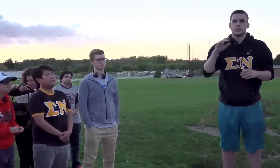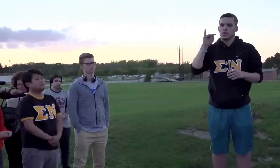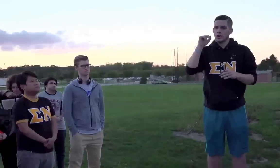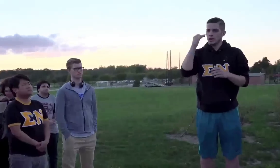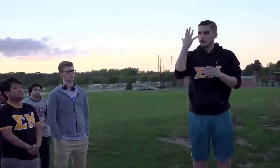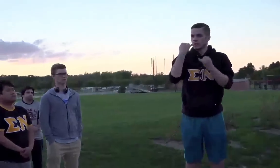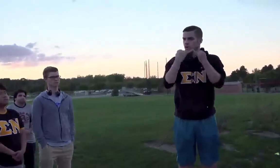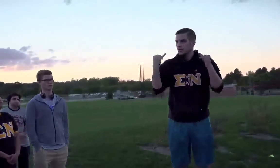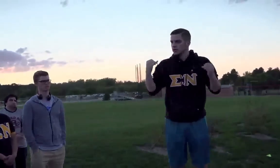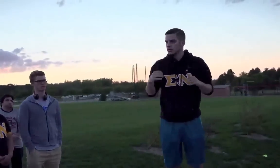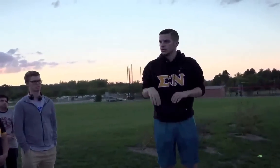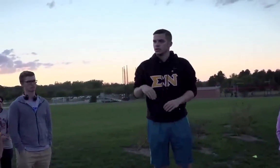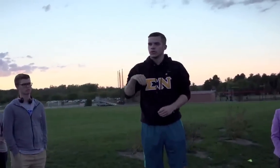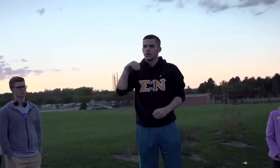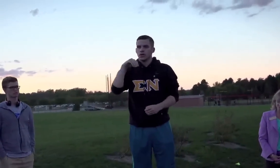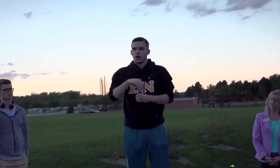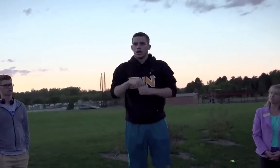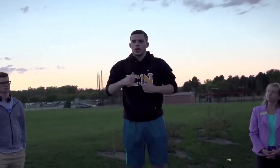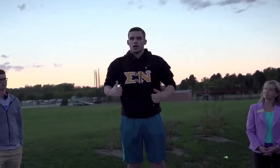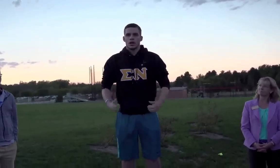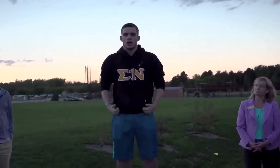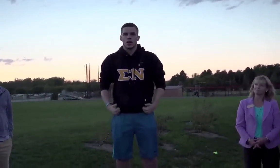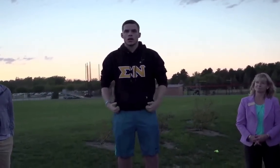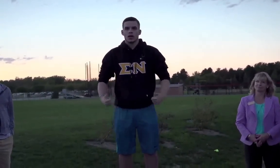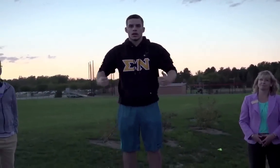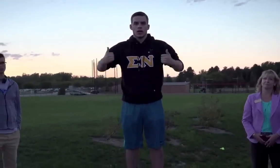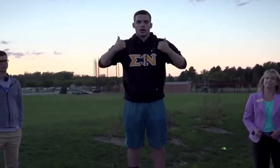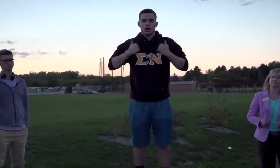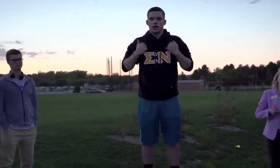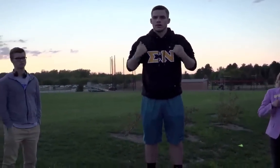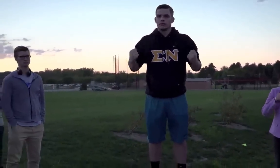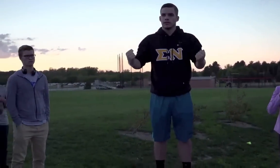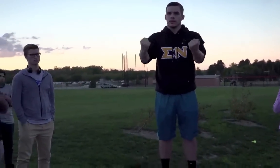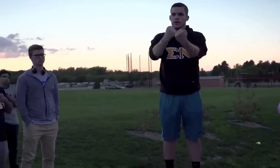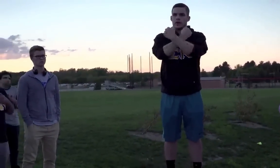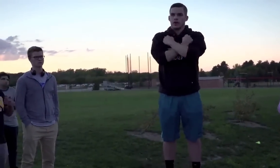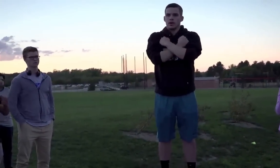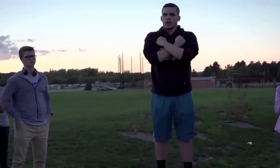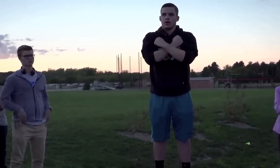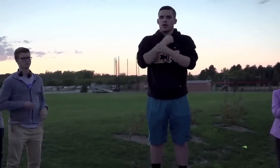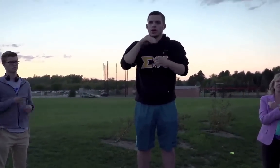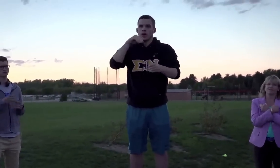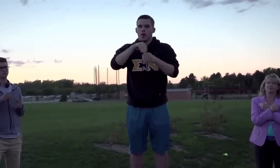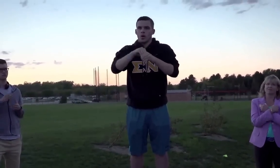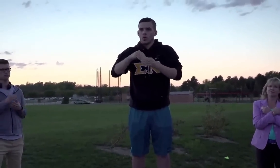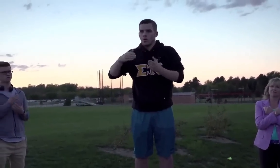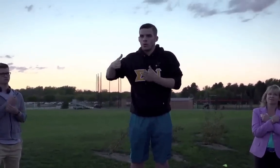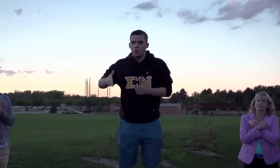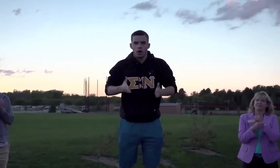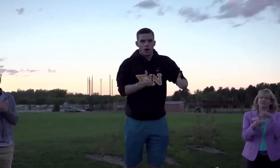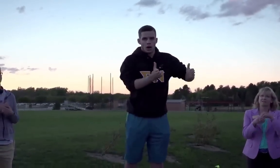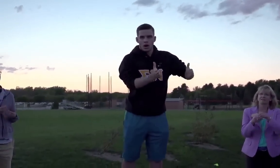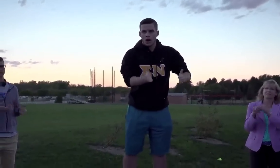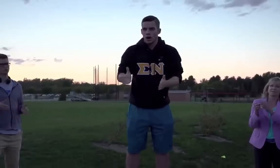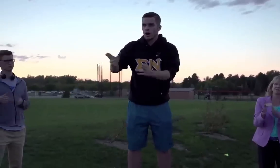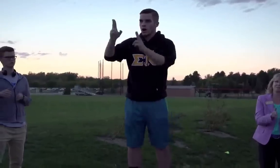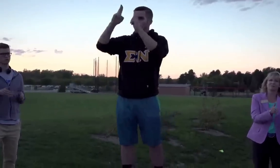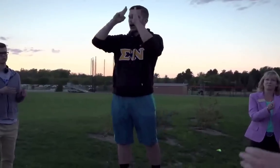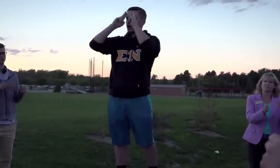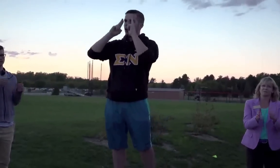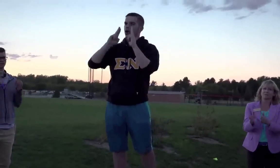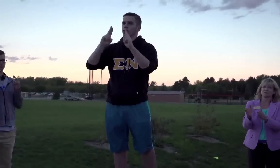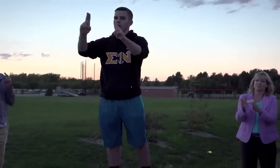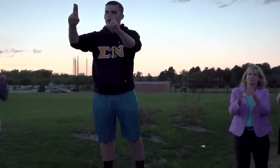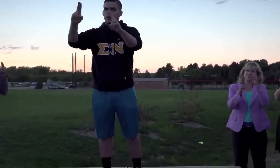Follow along as I do the Sigma Nu Creed. To believe in the life of love, to walk in the way